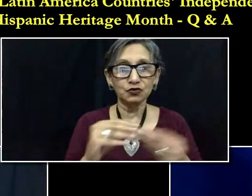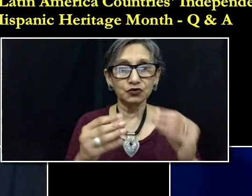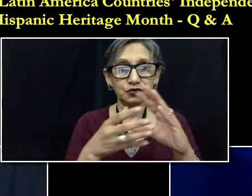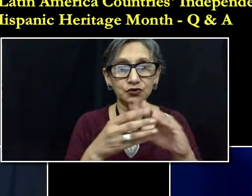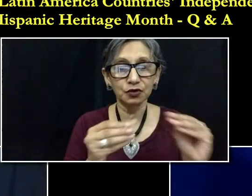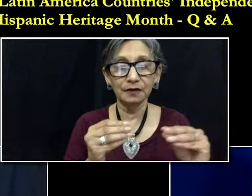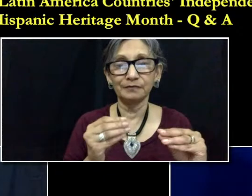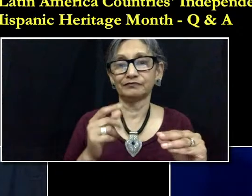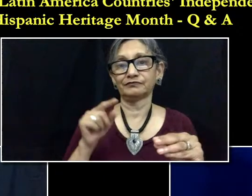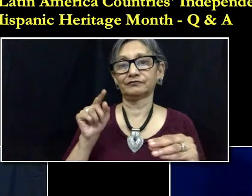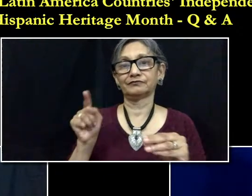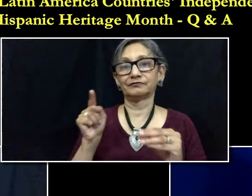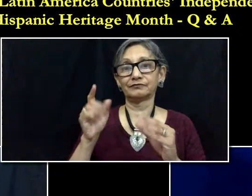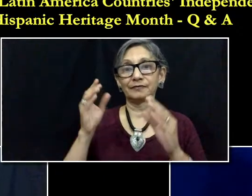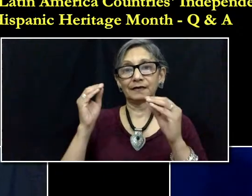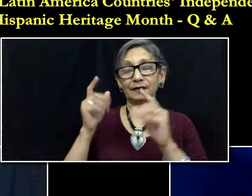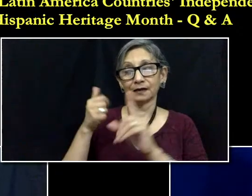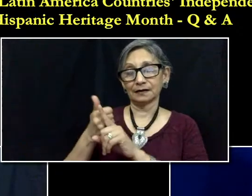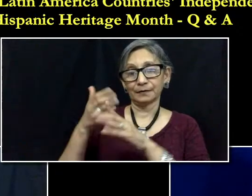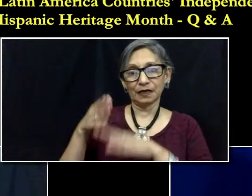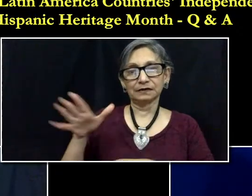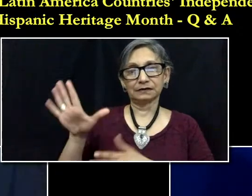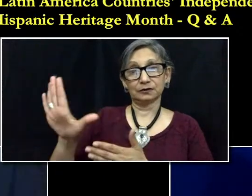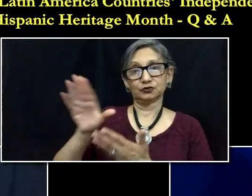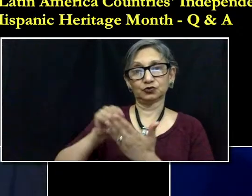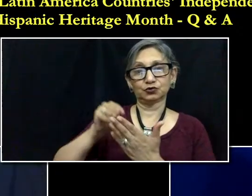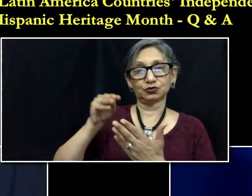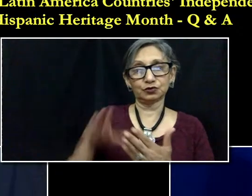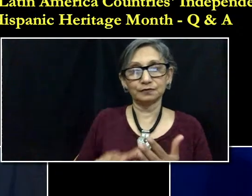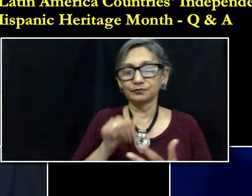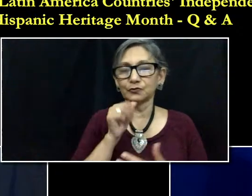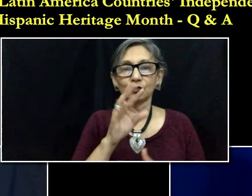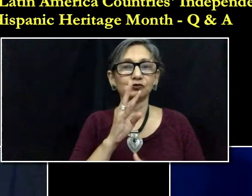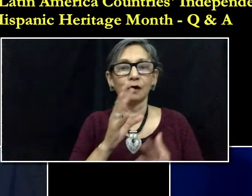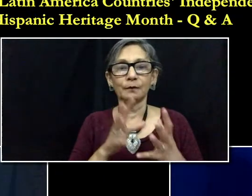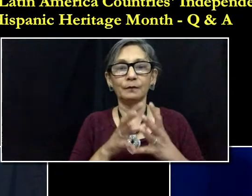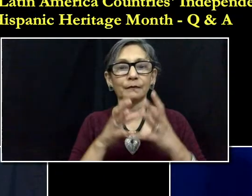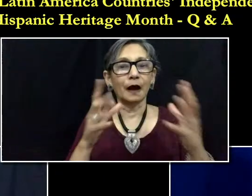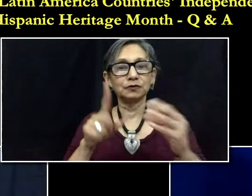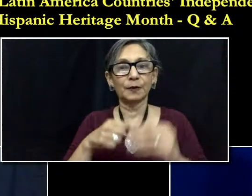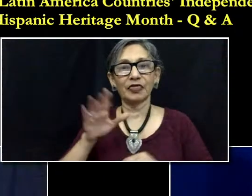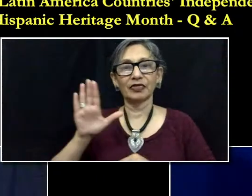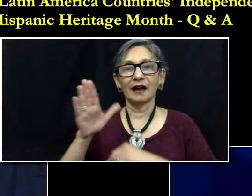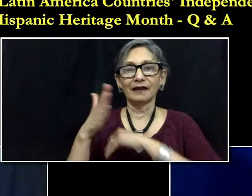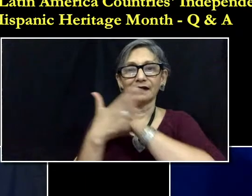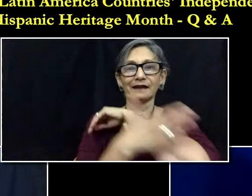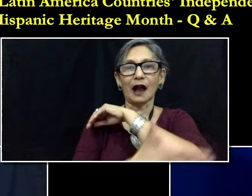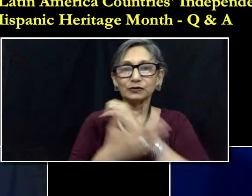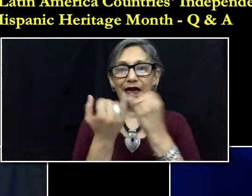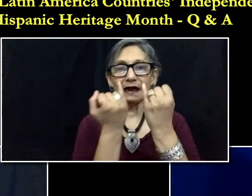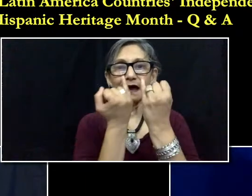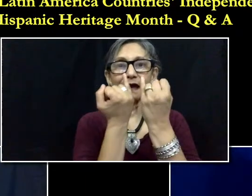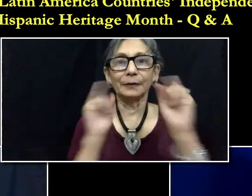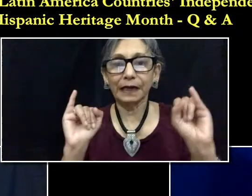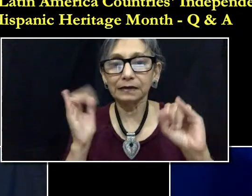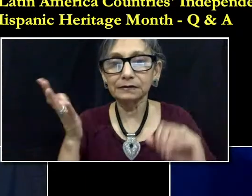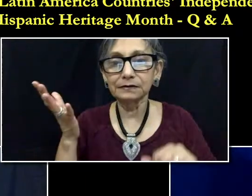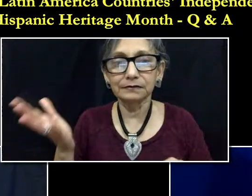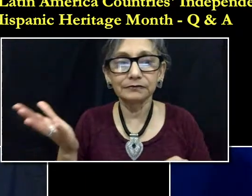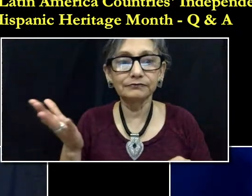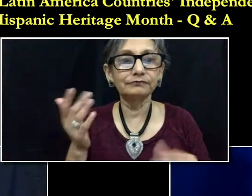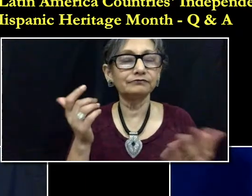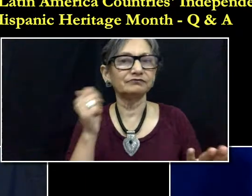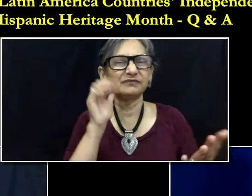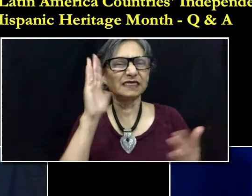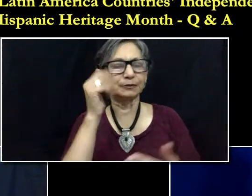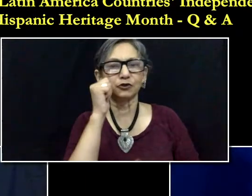They say, wow, this is a wonderful story. Um, I have a student who doesn't really talk about